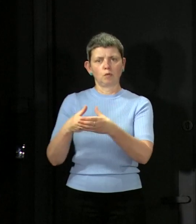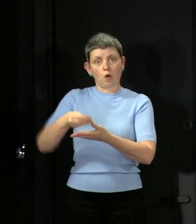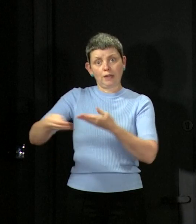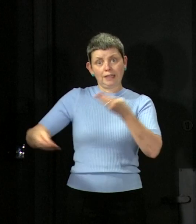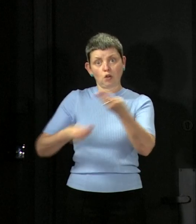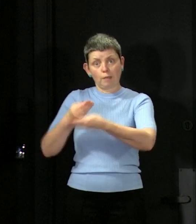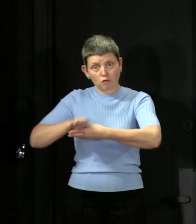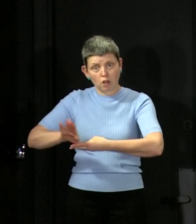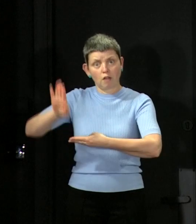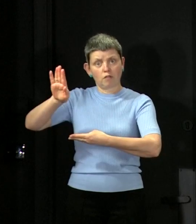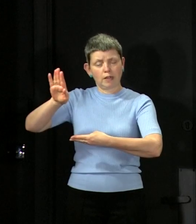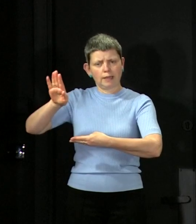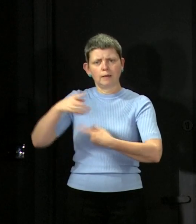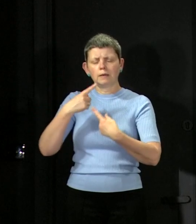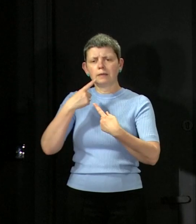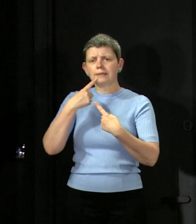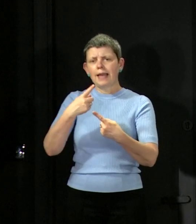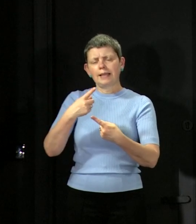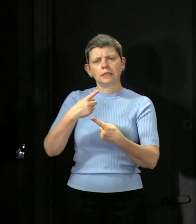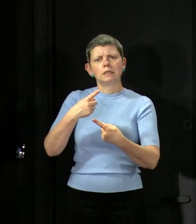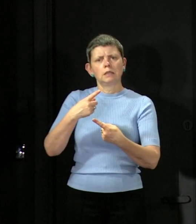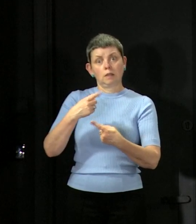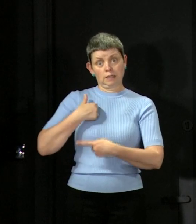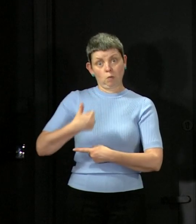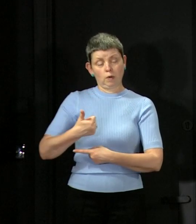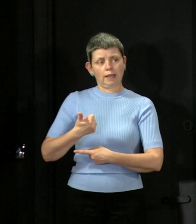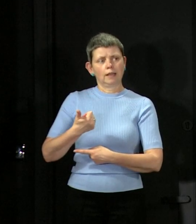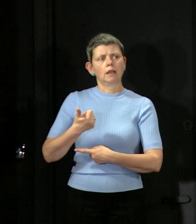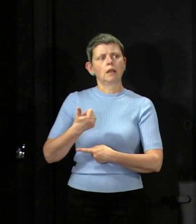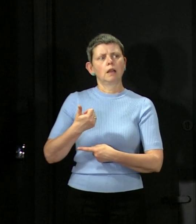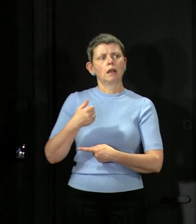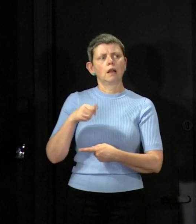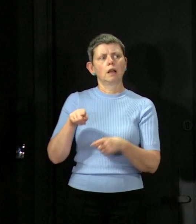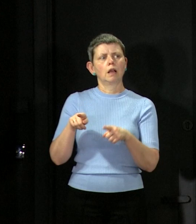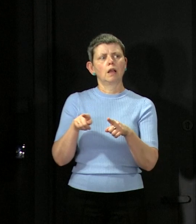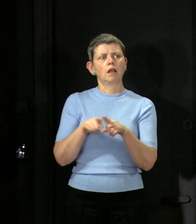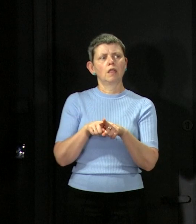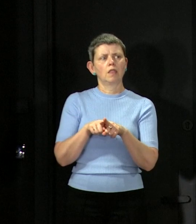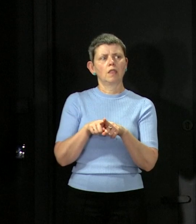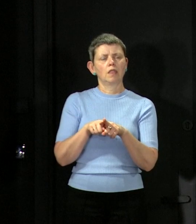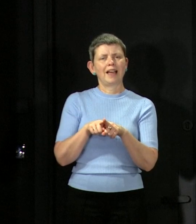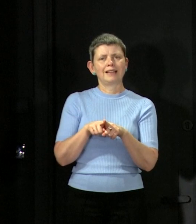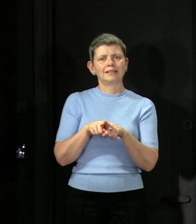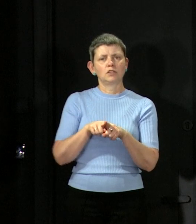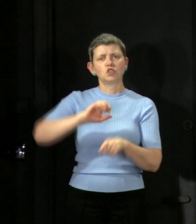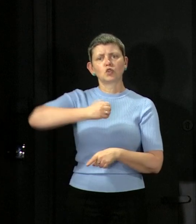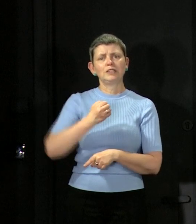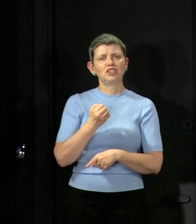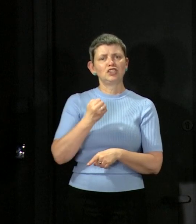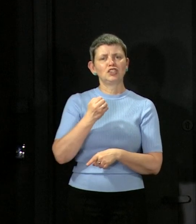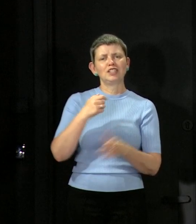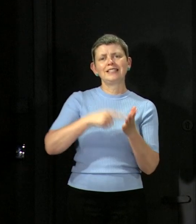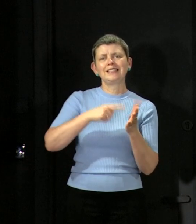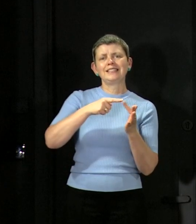recovery told MSPs this morning that the emerging generation of Scottish teenagers could have their